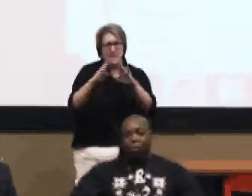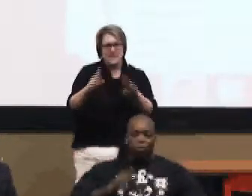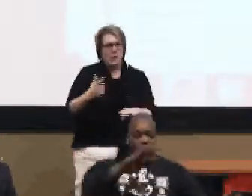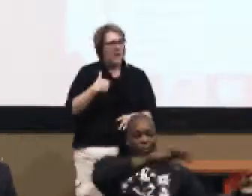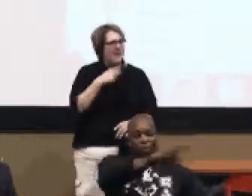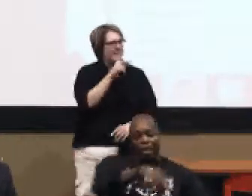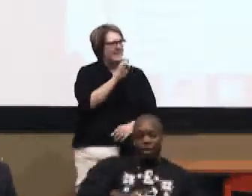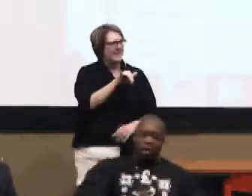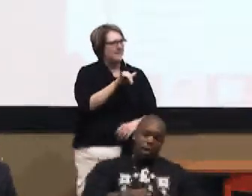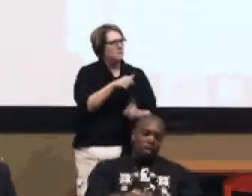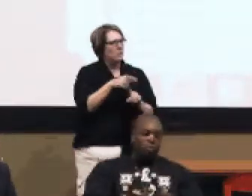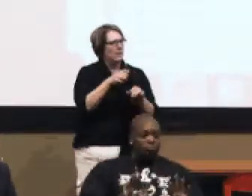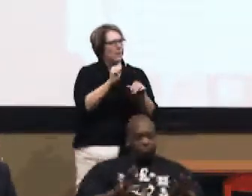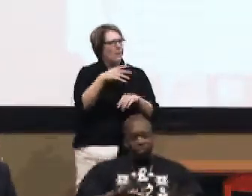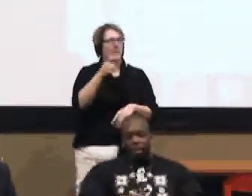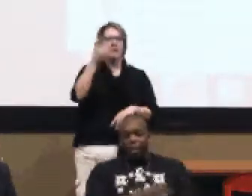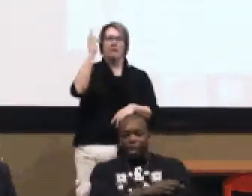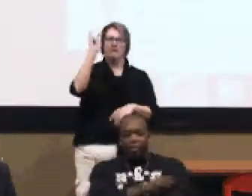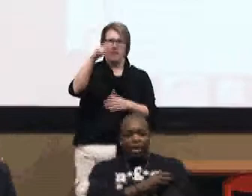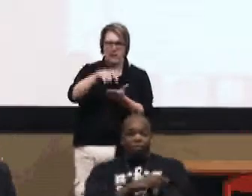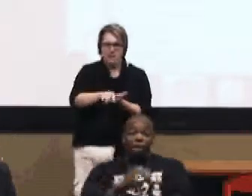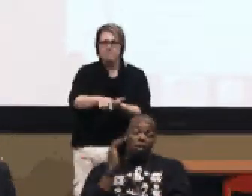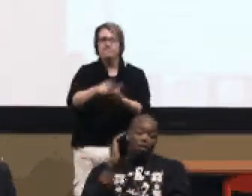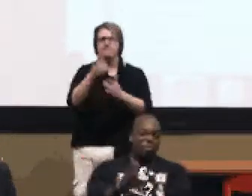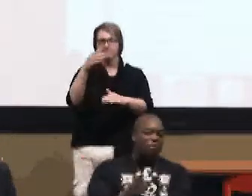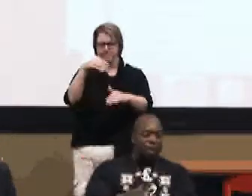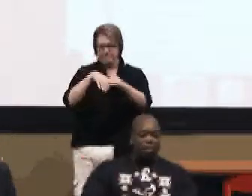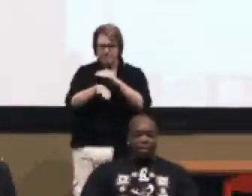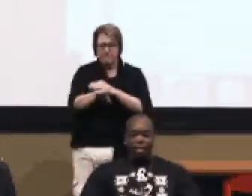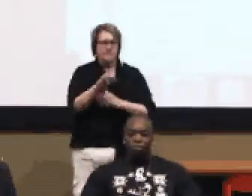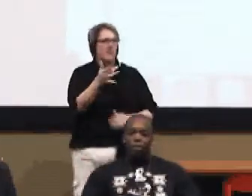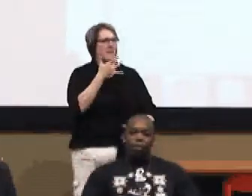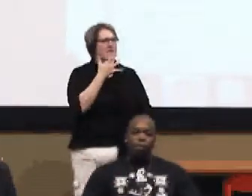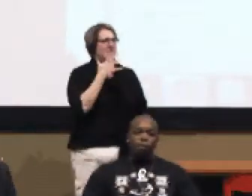keys to the apartment, so I fly in, get locked down. I go get my